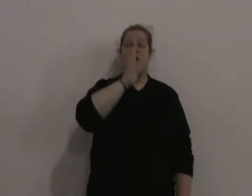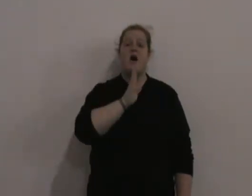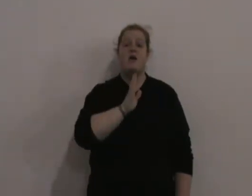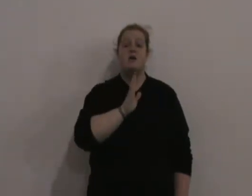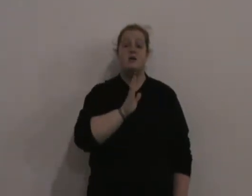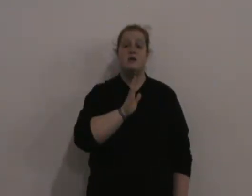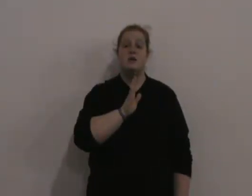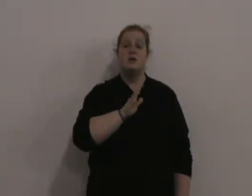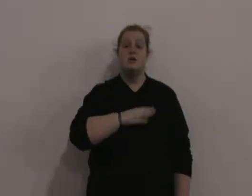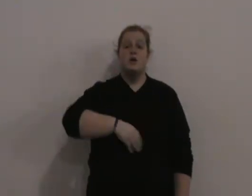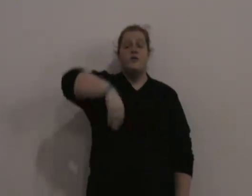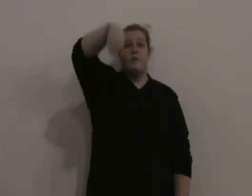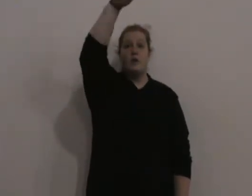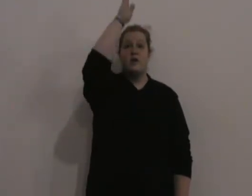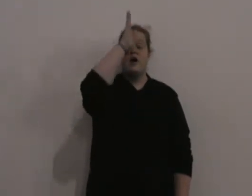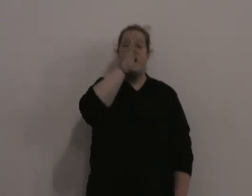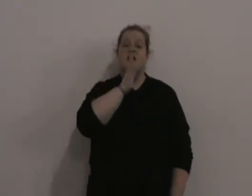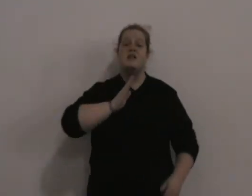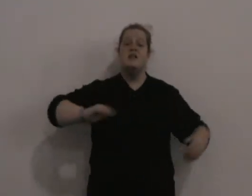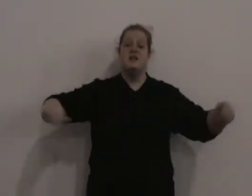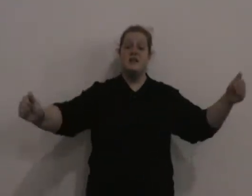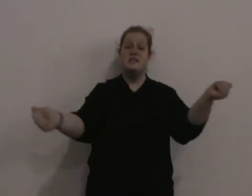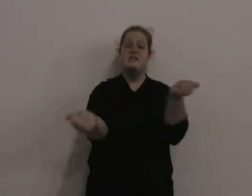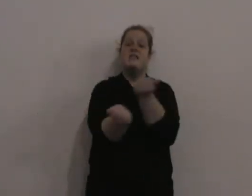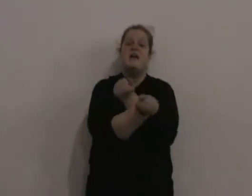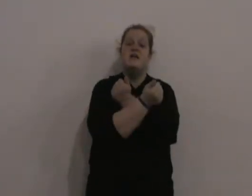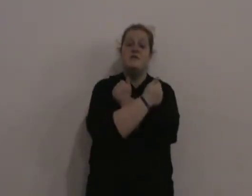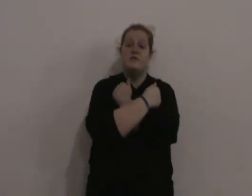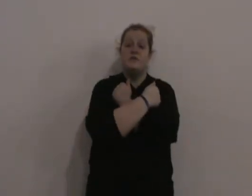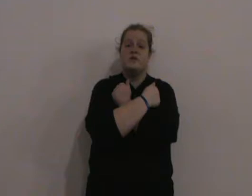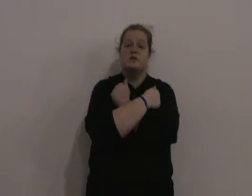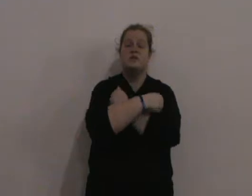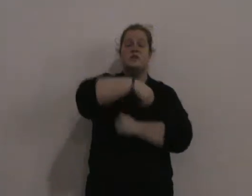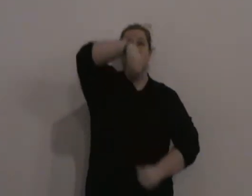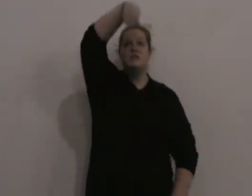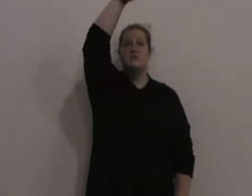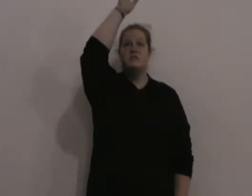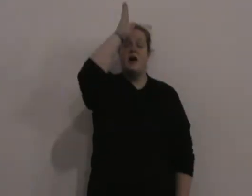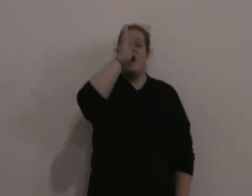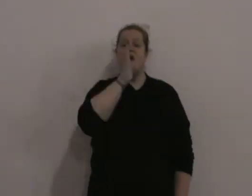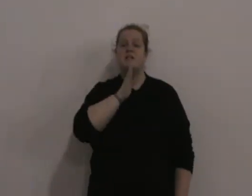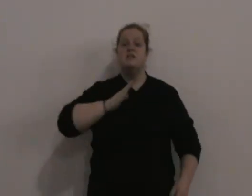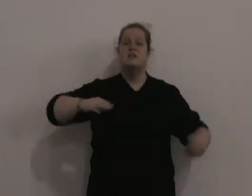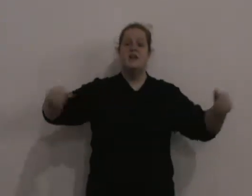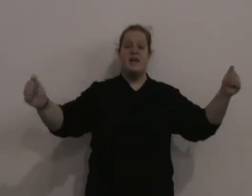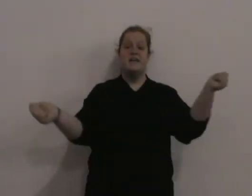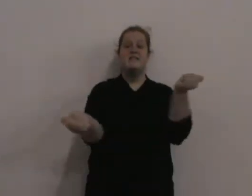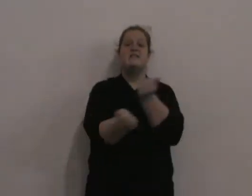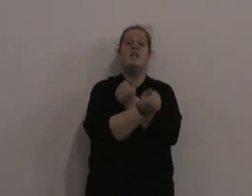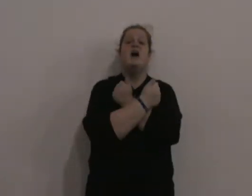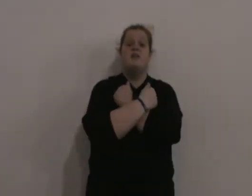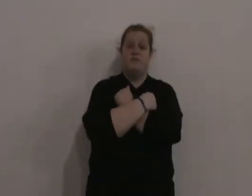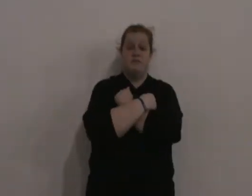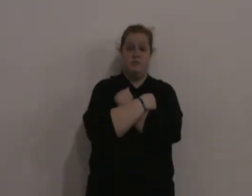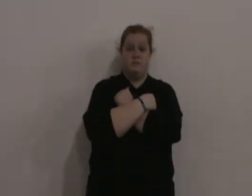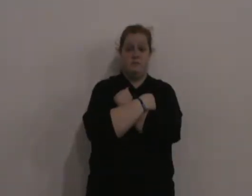God, for God is love. God is love.